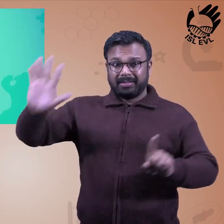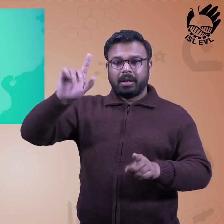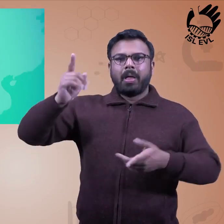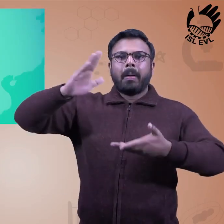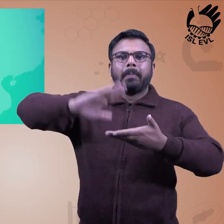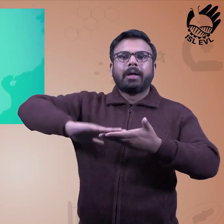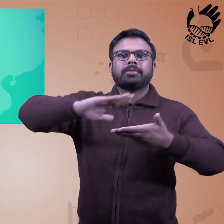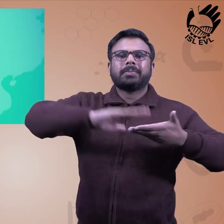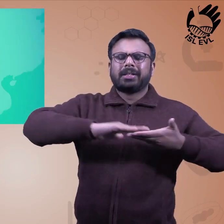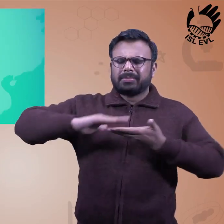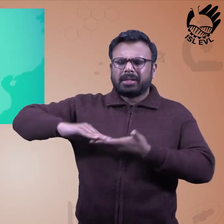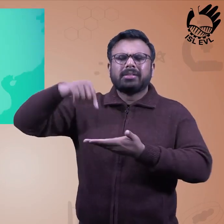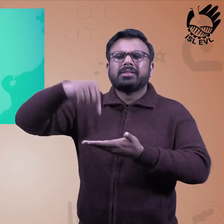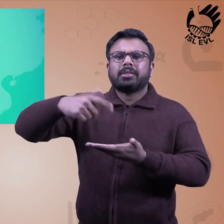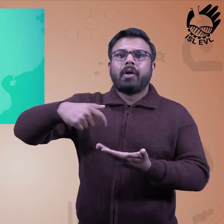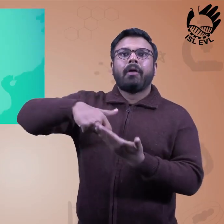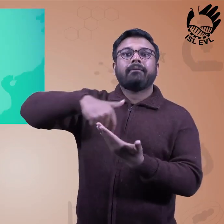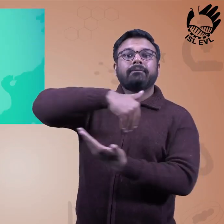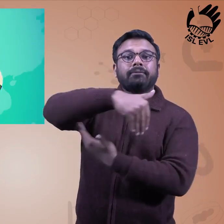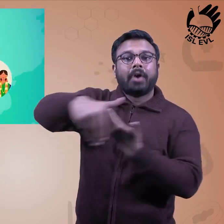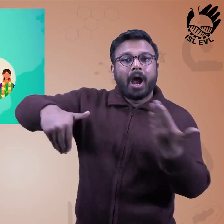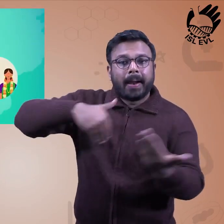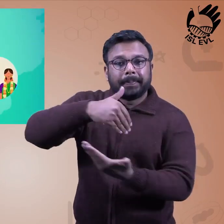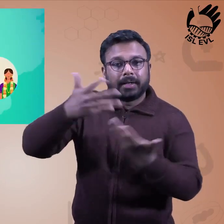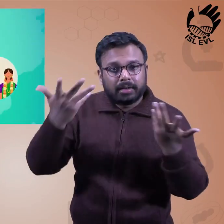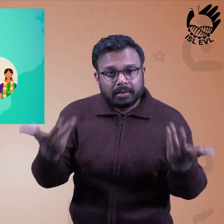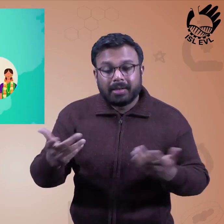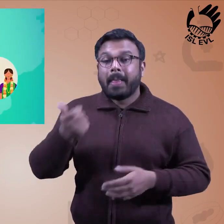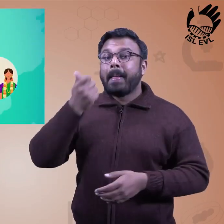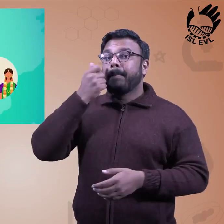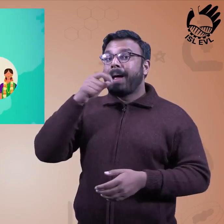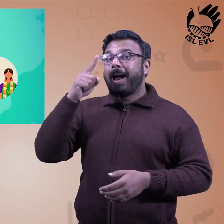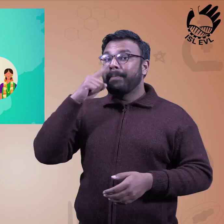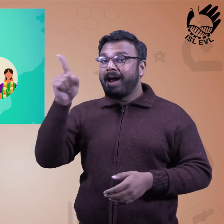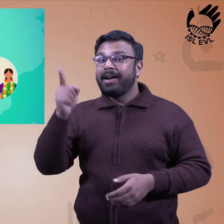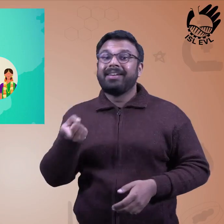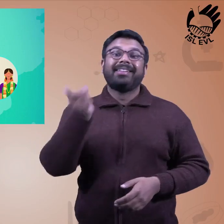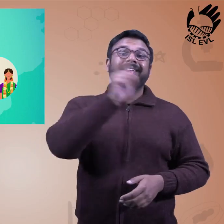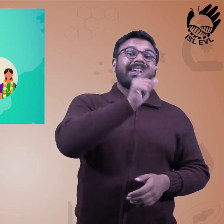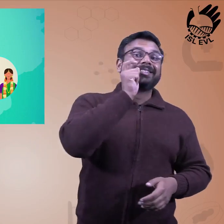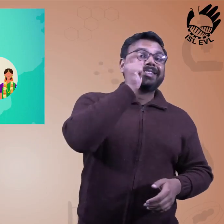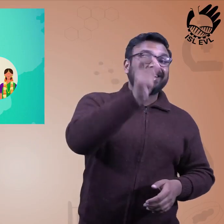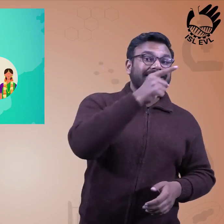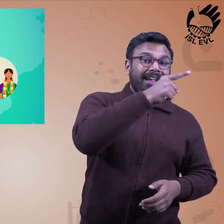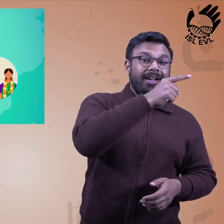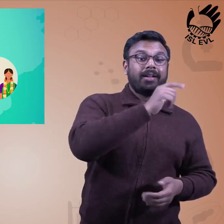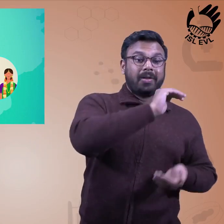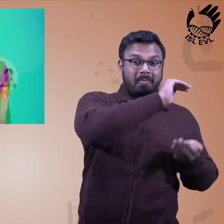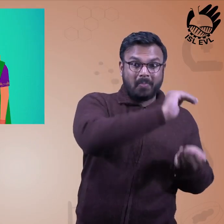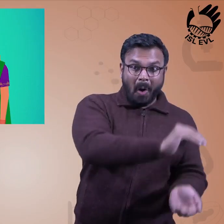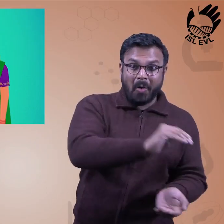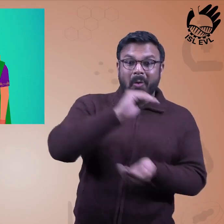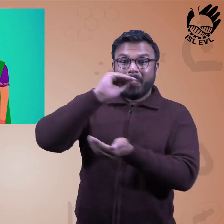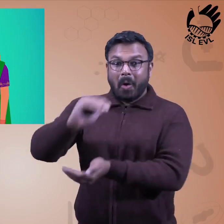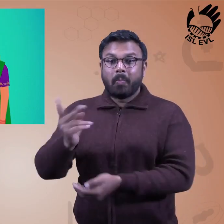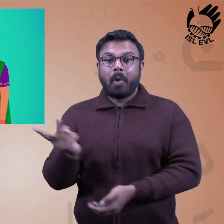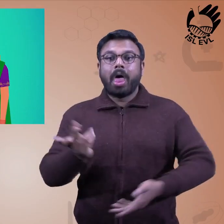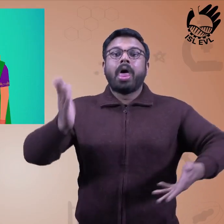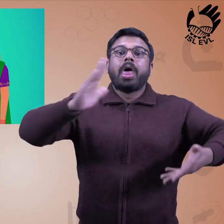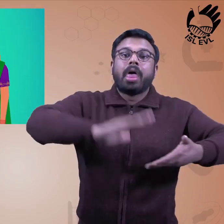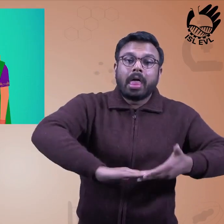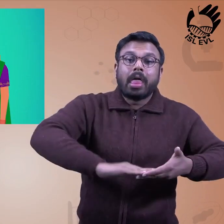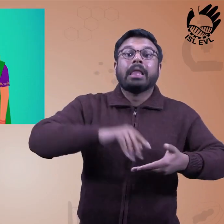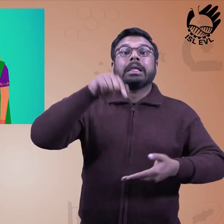people in India have largely married and bred in their own